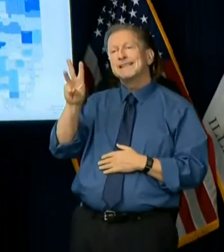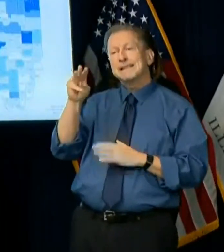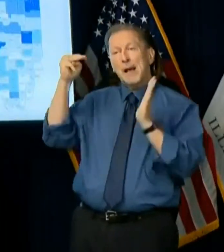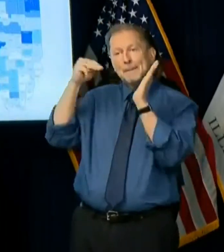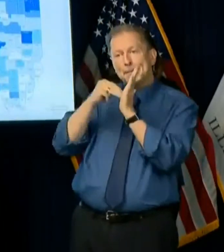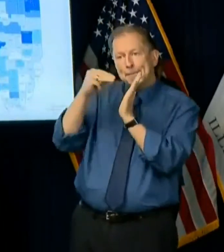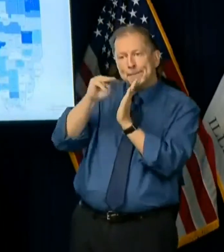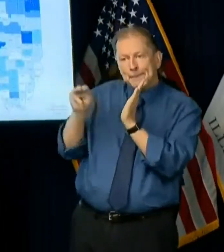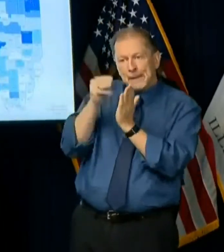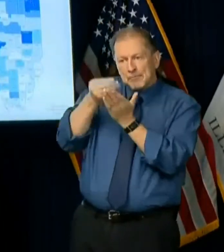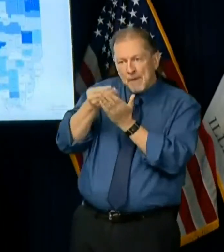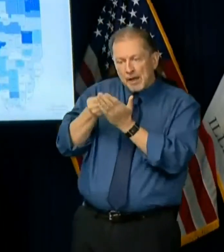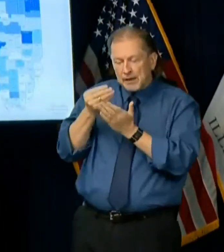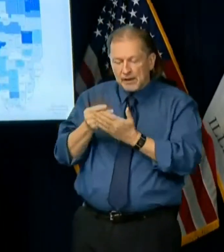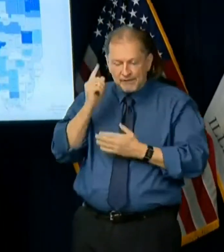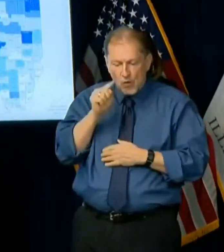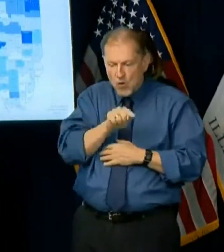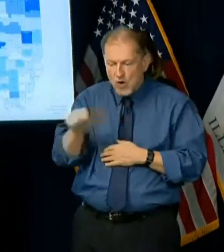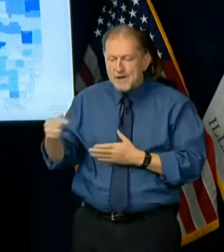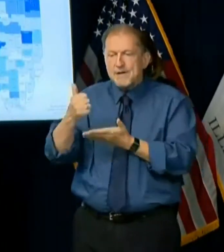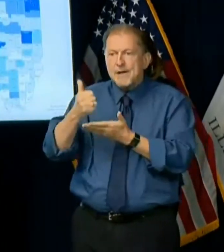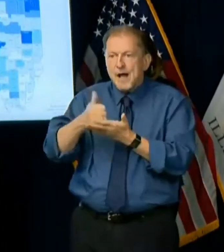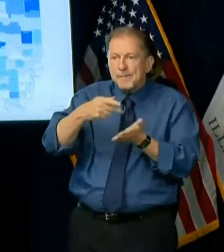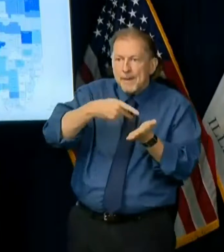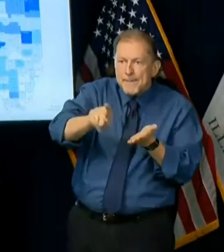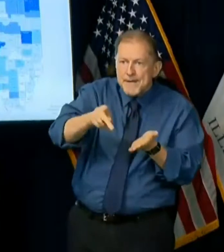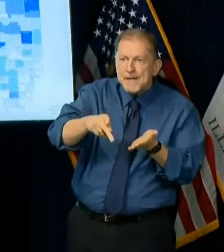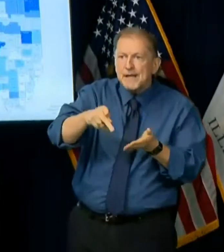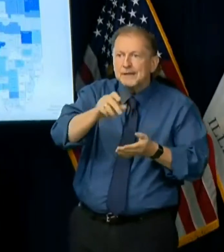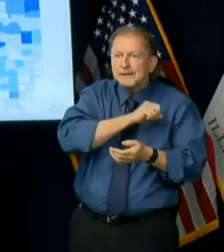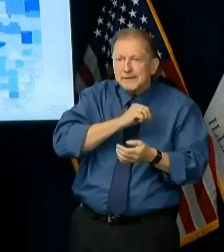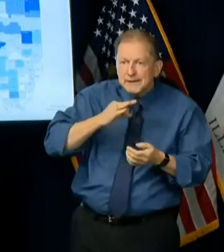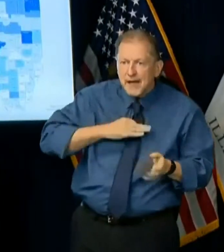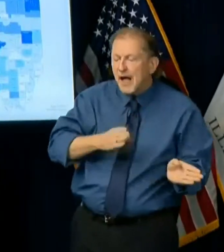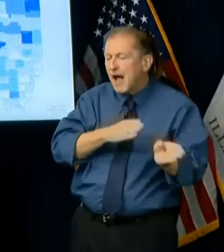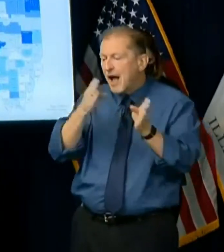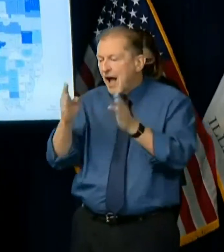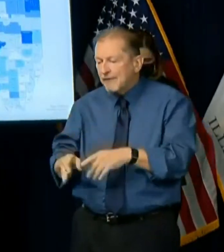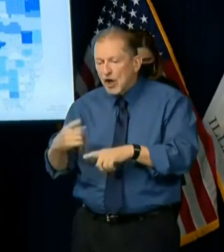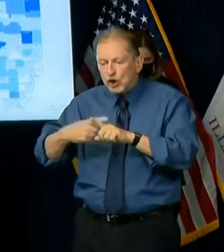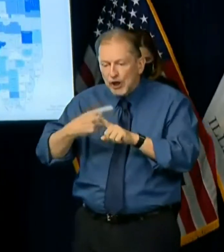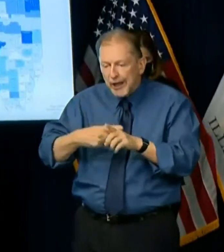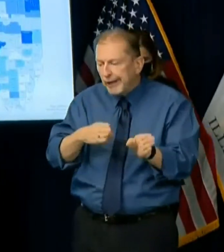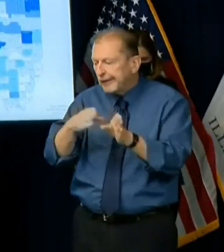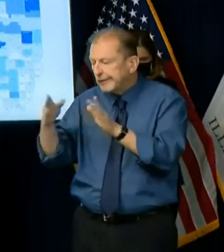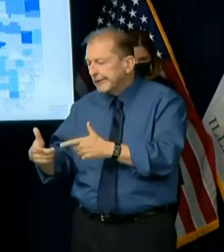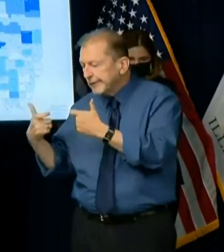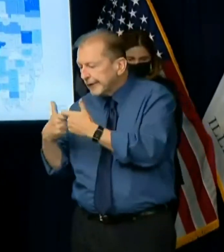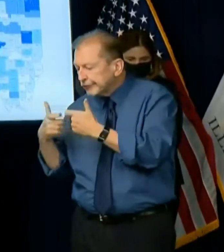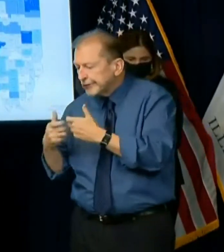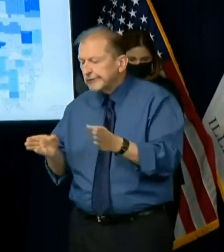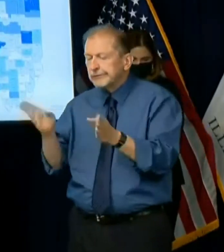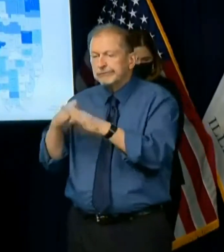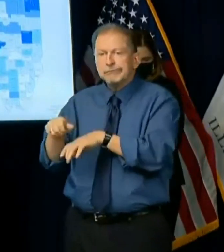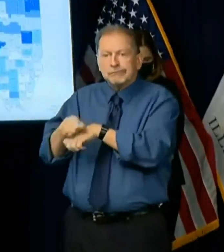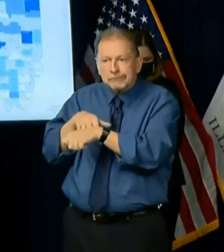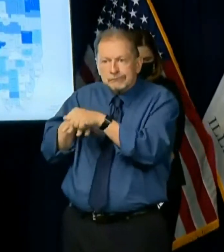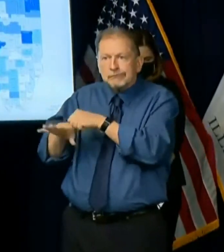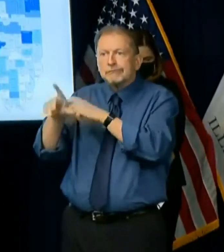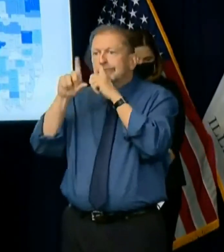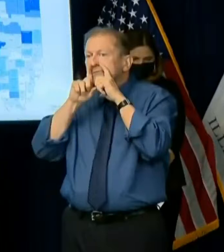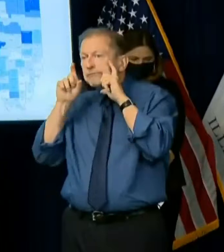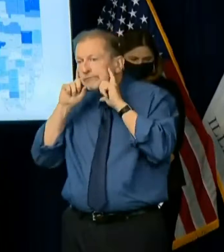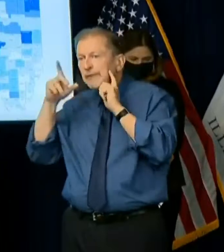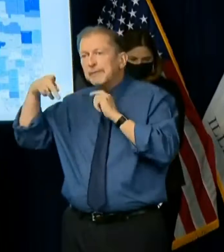for businesses to cover payroll, rent, utilities, PPE, and other operational costs to keep things